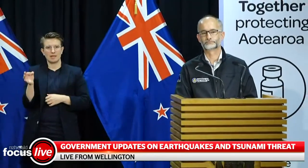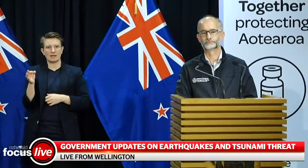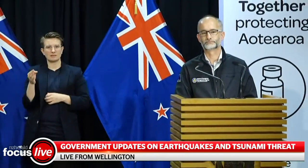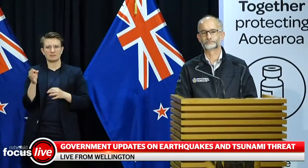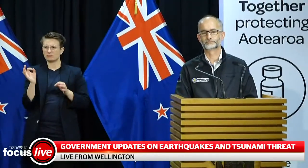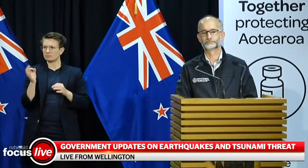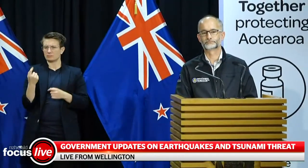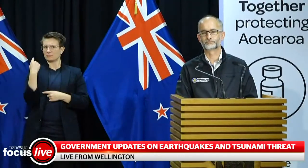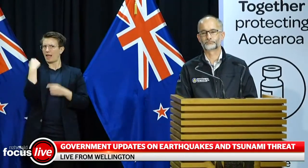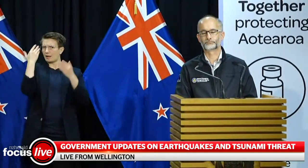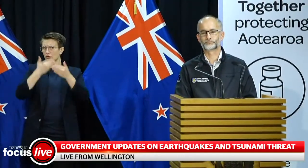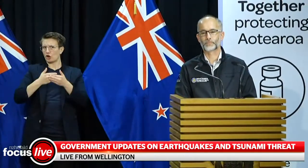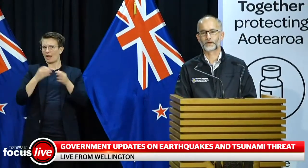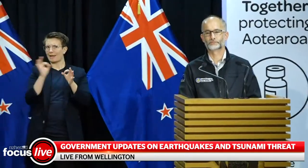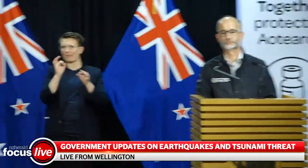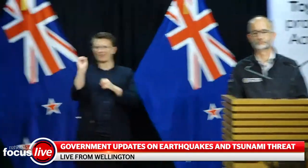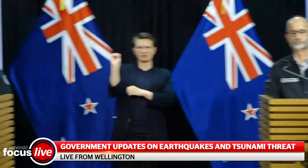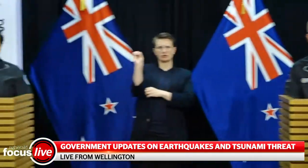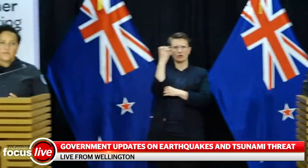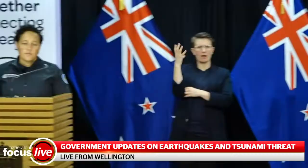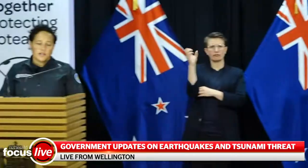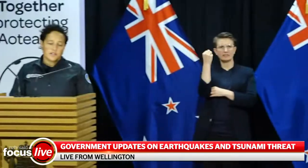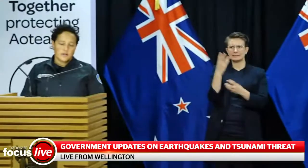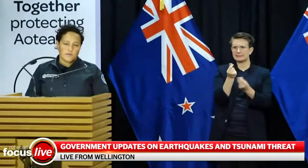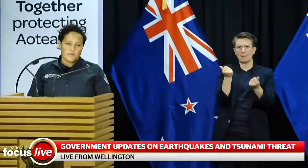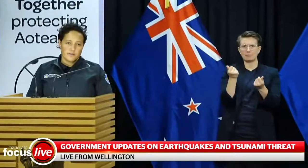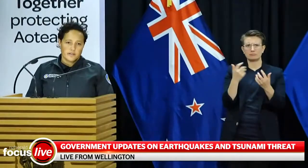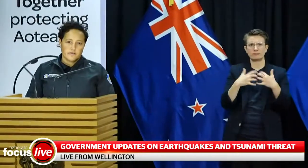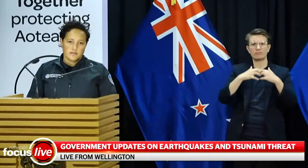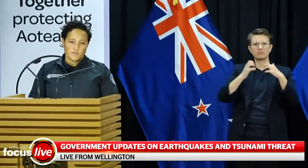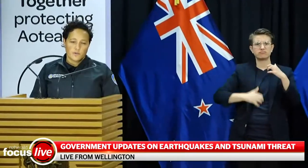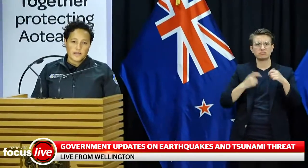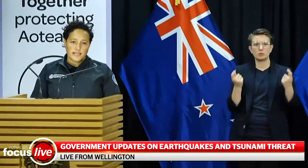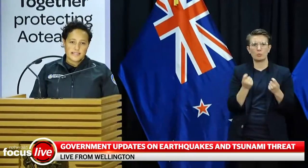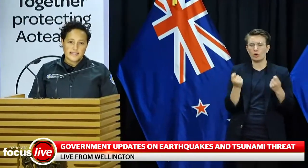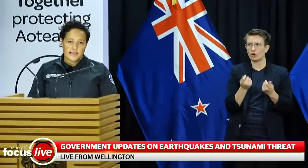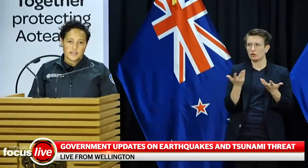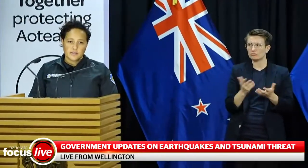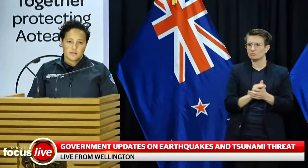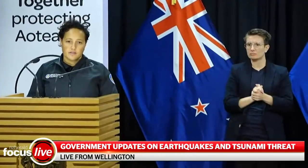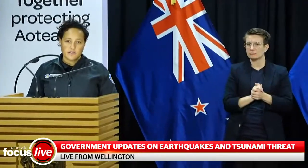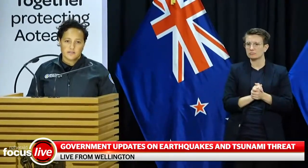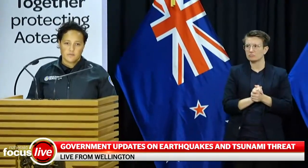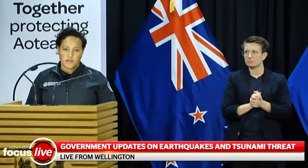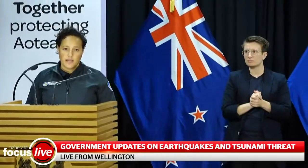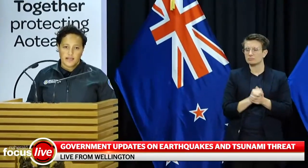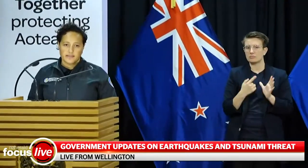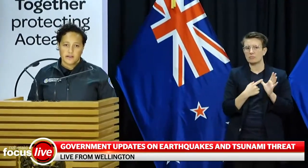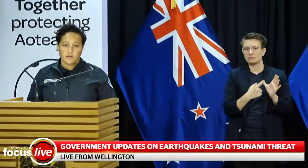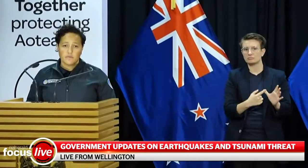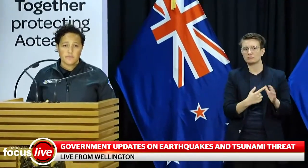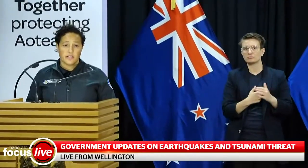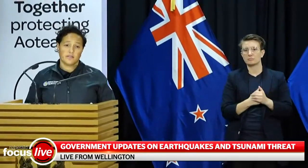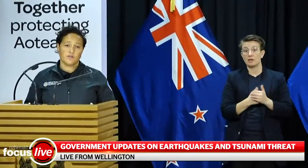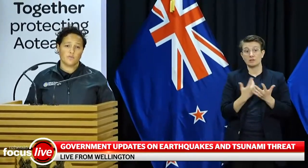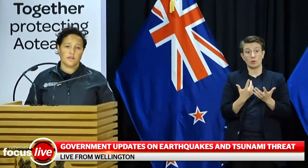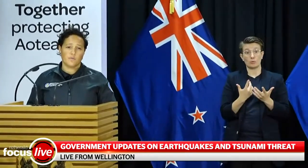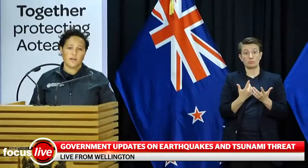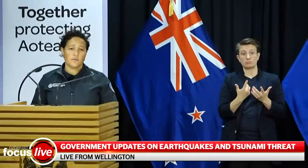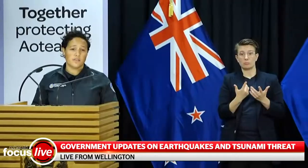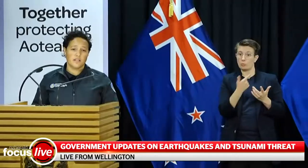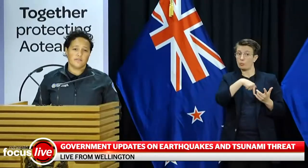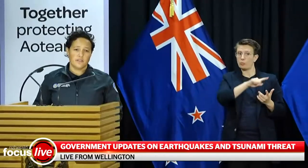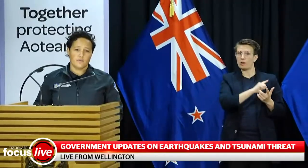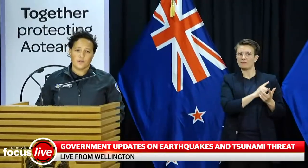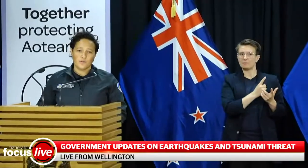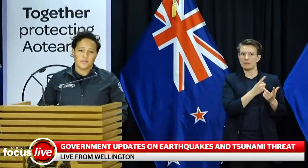tsunami sirens or that kind of thing? Yeah, look, so the information that we've received this morning is that the system has held up, but as you'll be